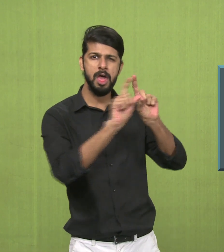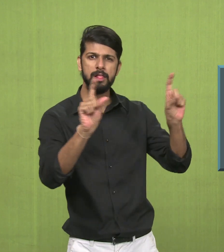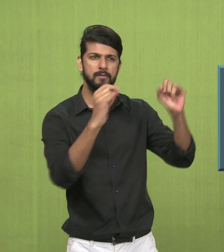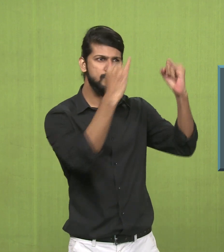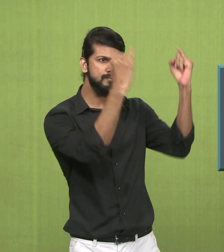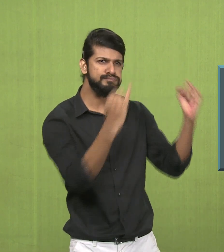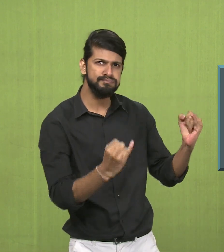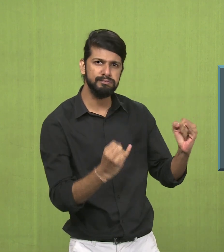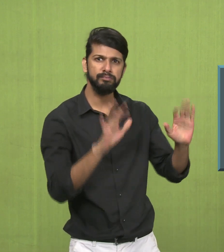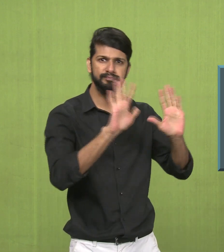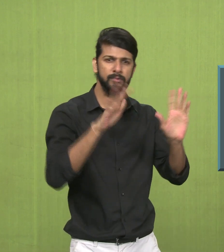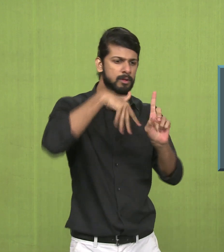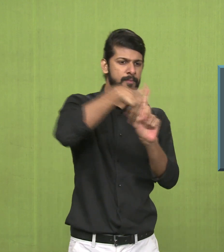layers of colors have been used,